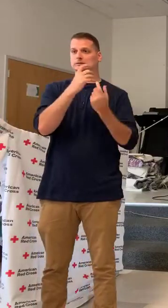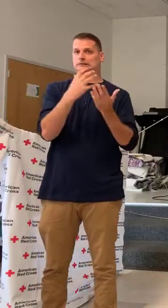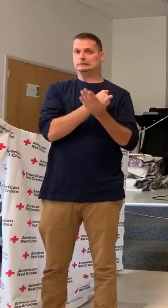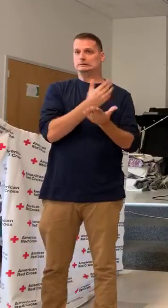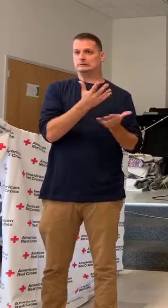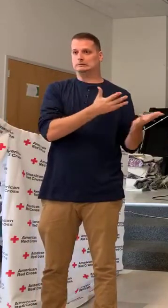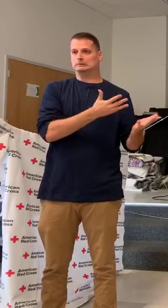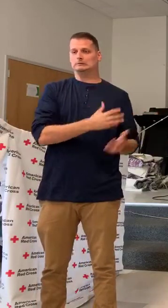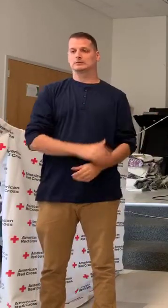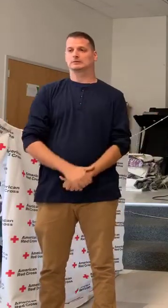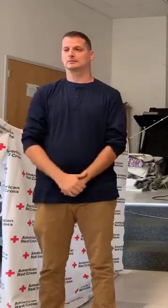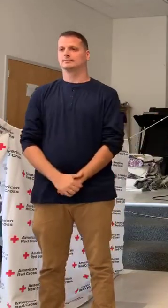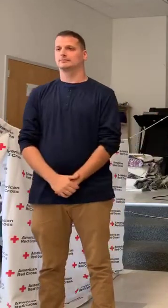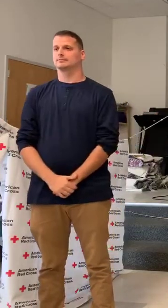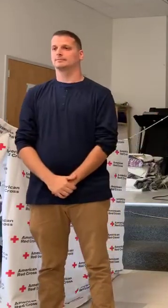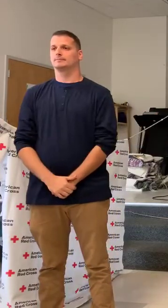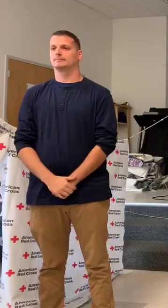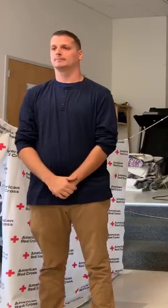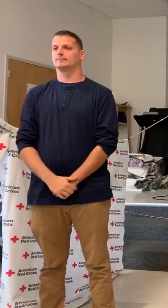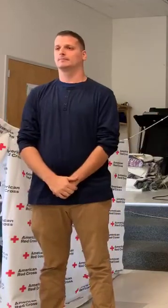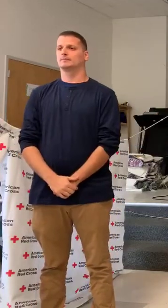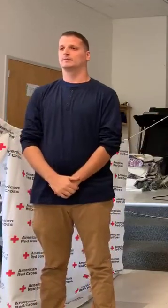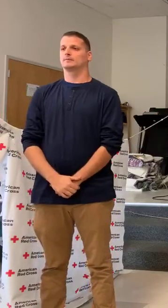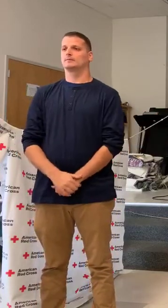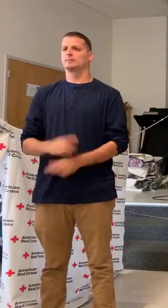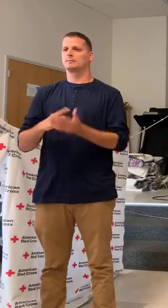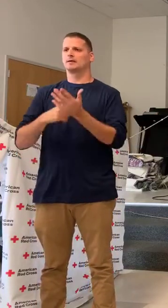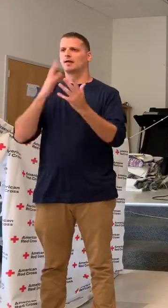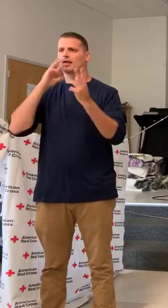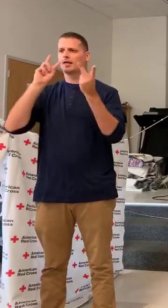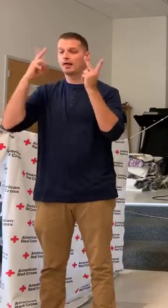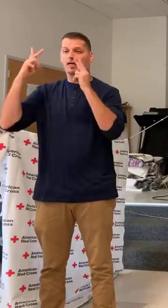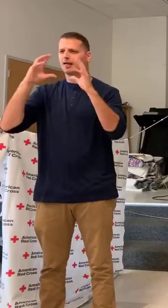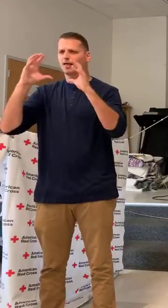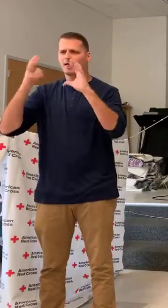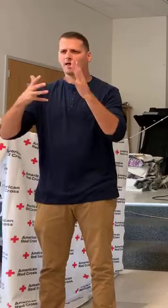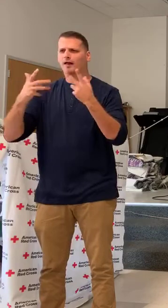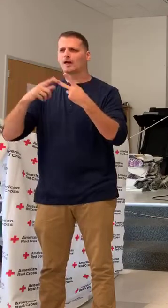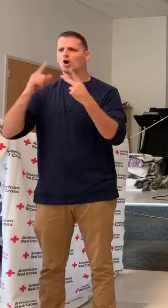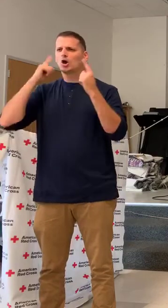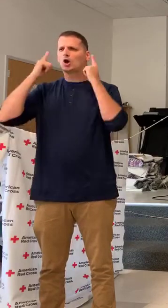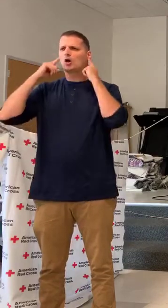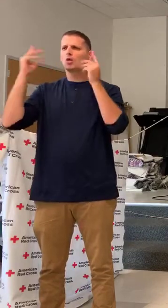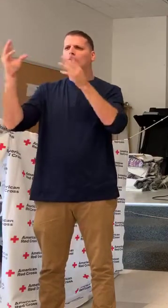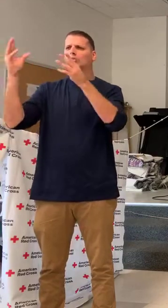so what happened with maybe the miscommunication, or why was there the perception the Red Cross was leaving?